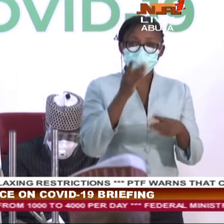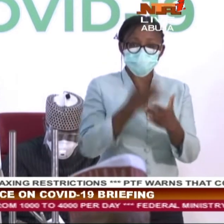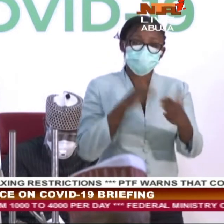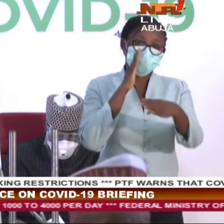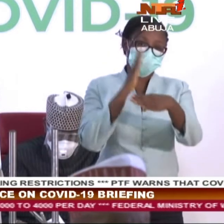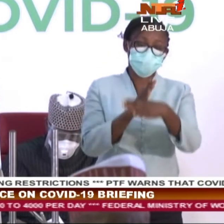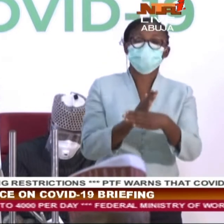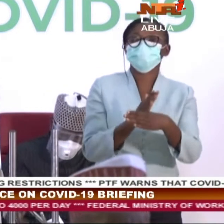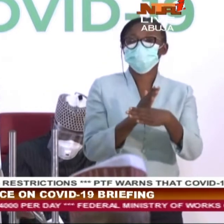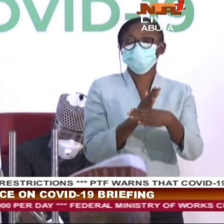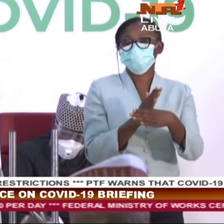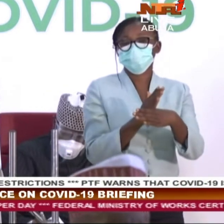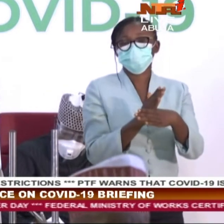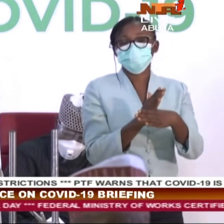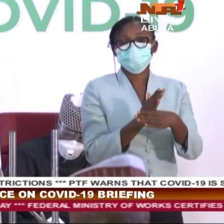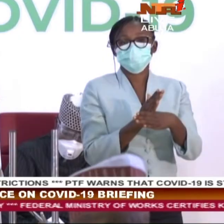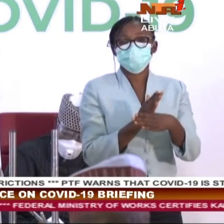as